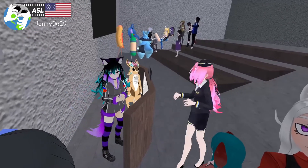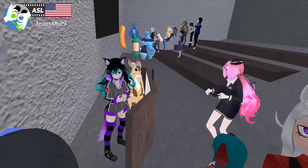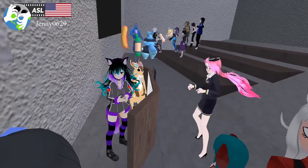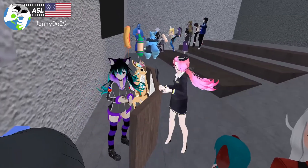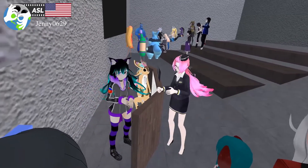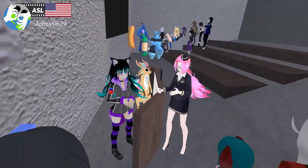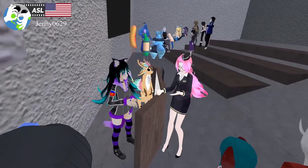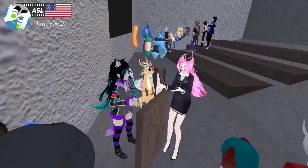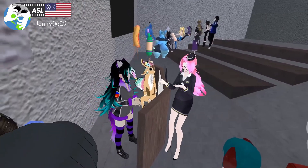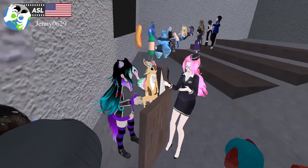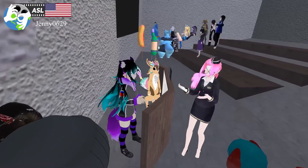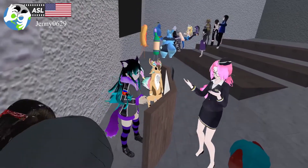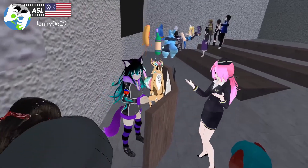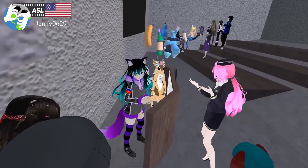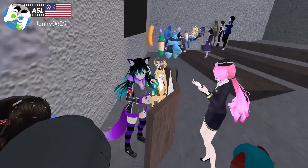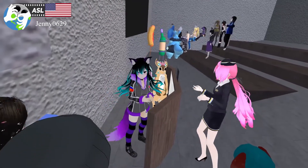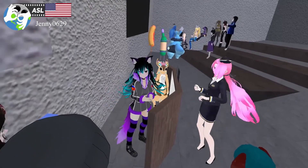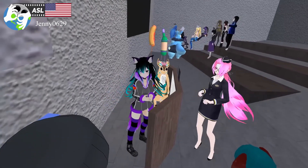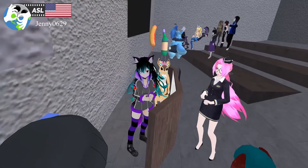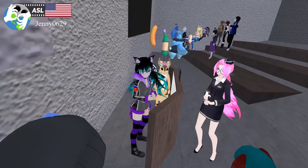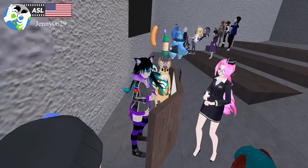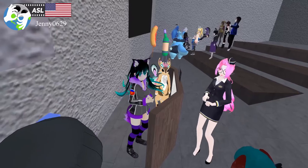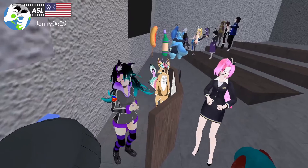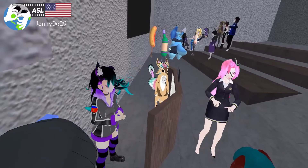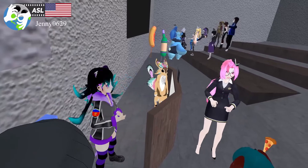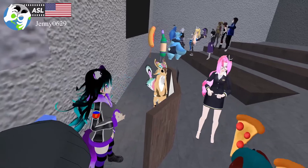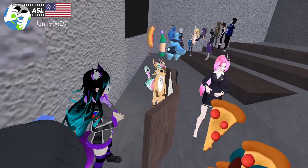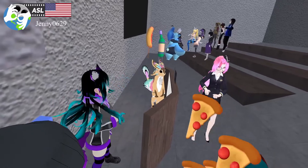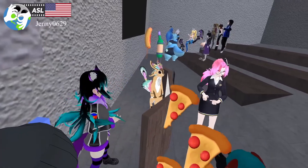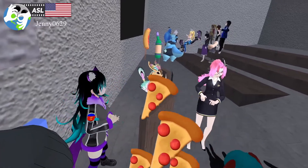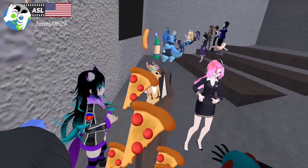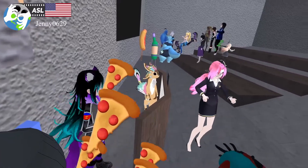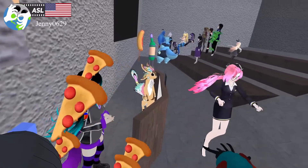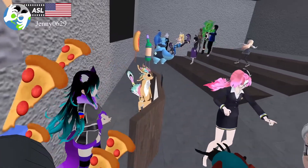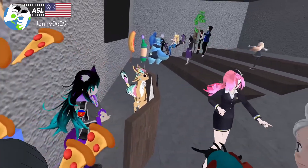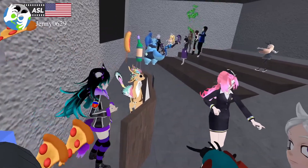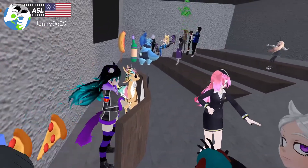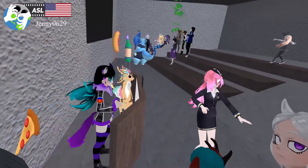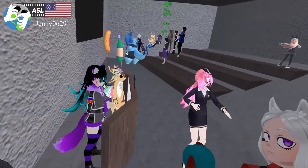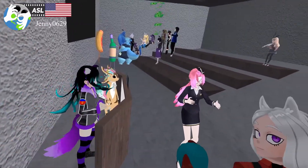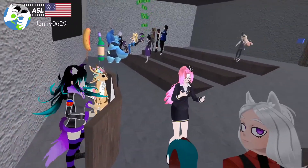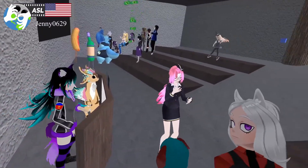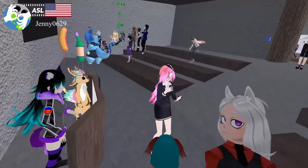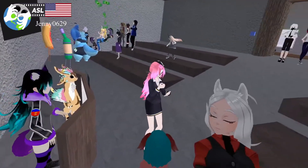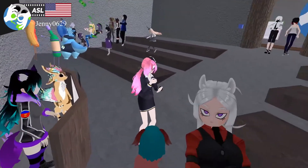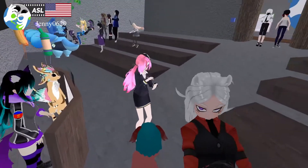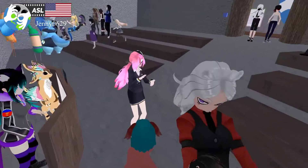a dead person off the ground? I don't know. Like what are you pulling up? So they could either say, oh, it's a birthday cake. You could